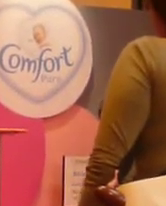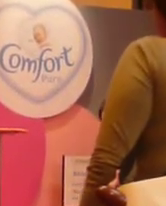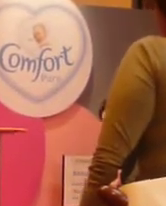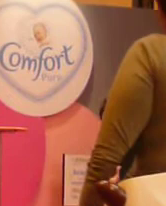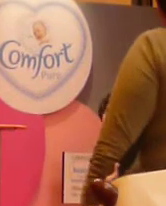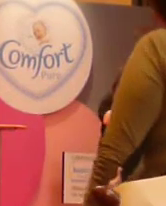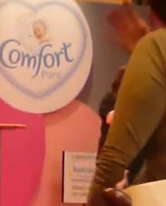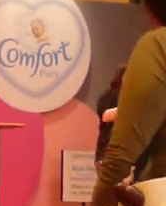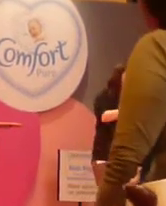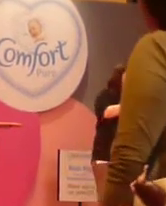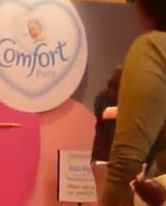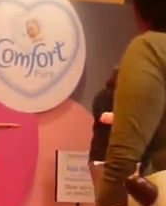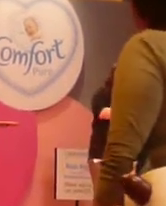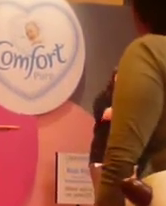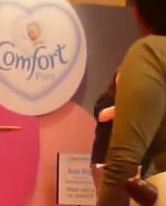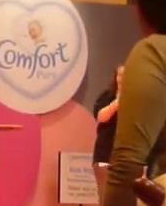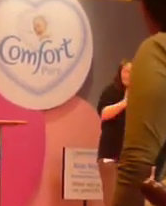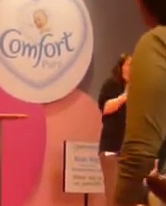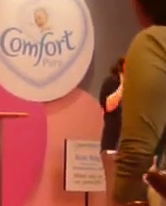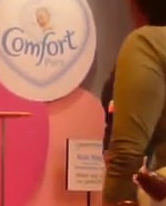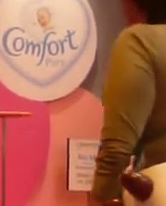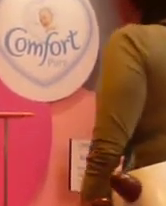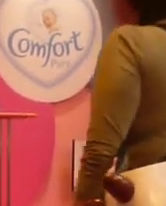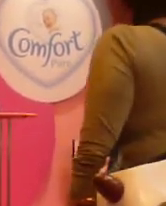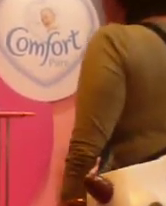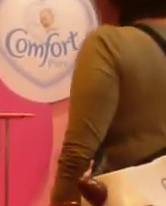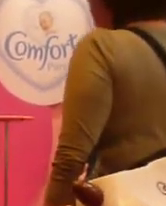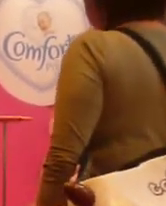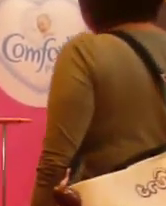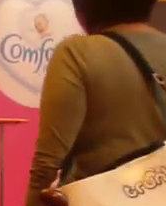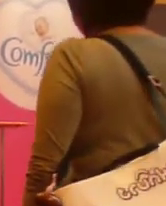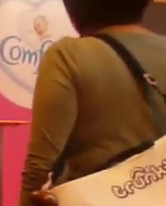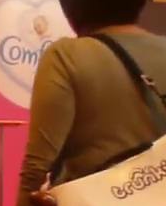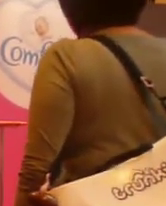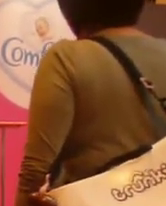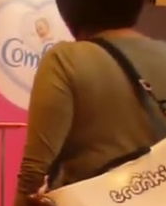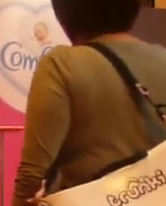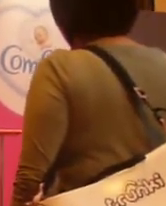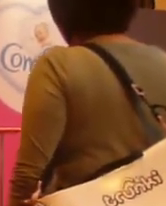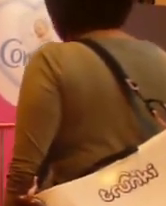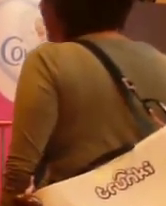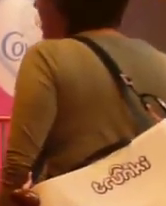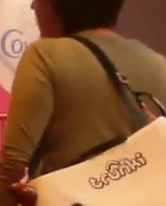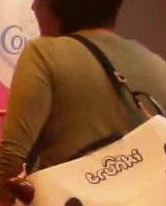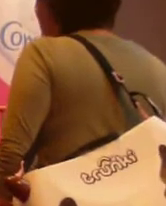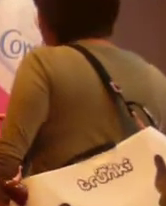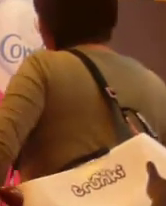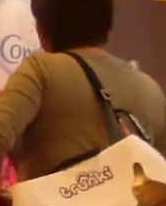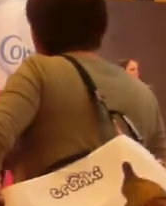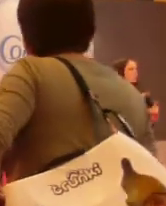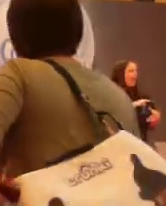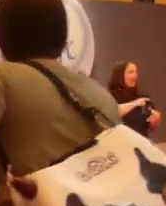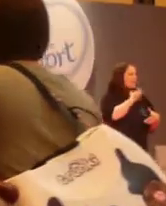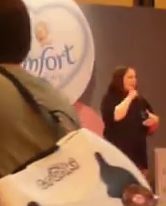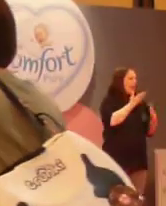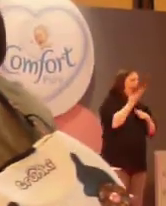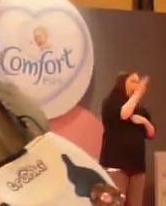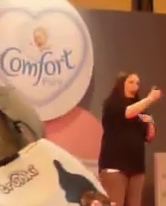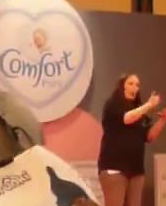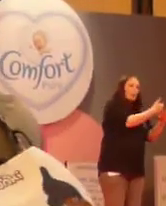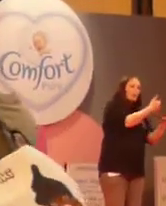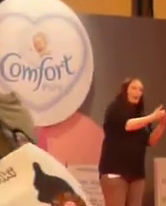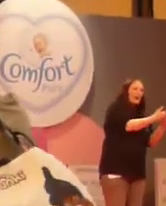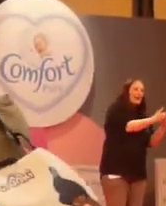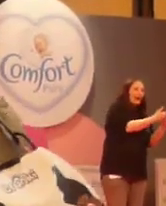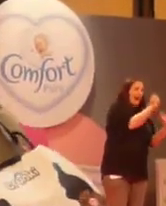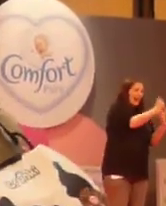harder work, but am I right? I think the mummies out there will say it is. And really frankly, the boys, they're going to work. How many people do they get interrupted